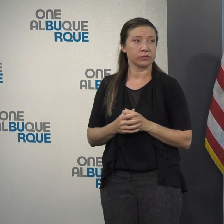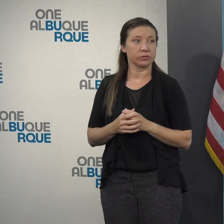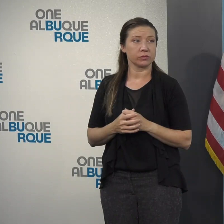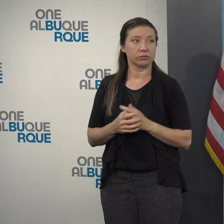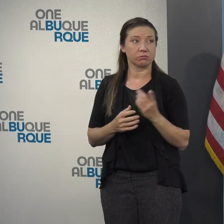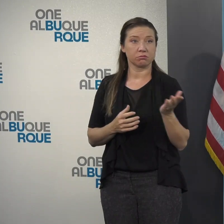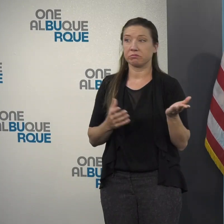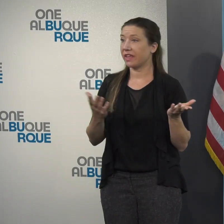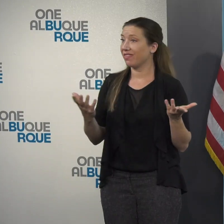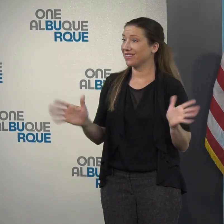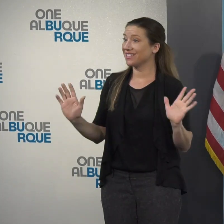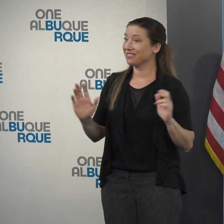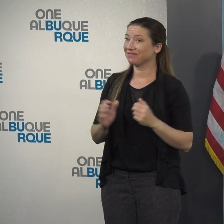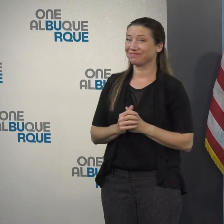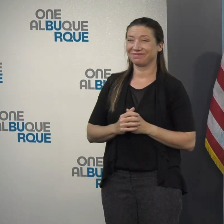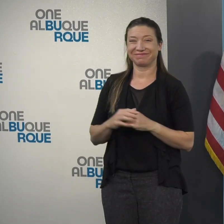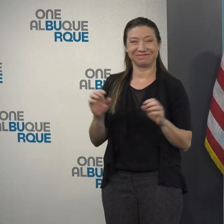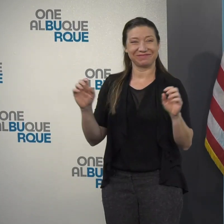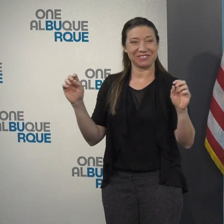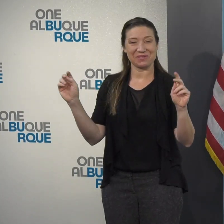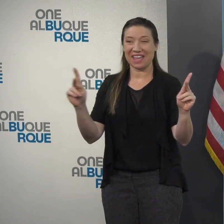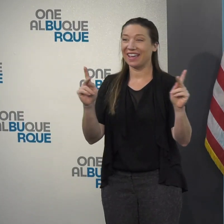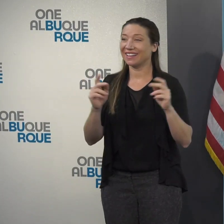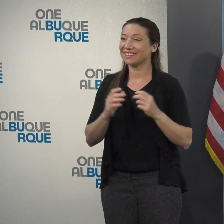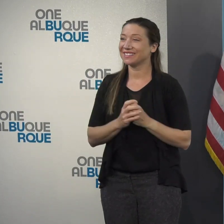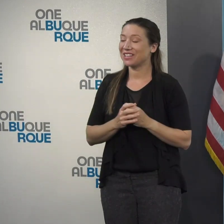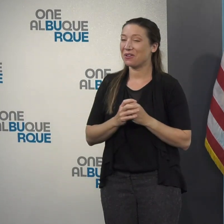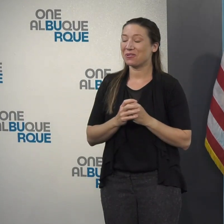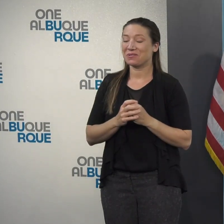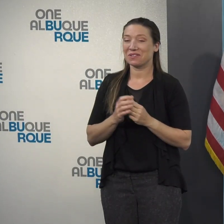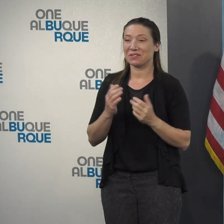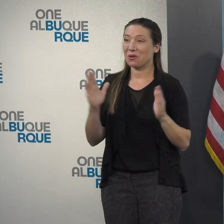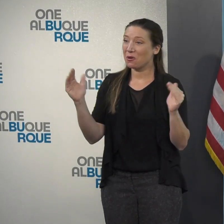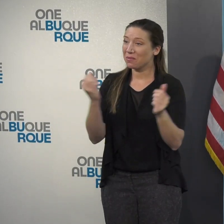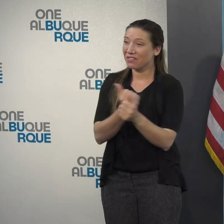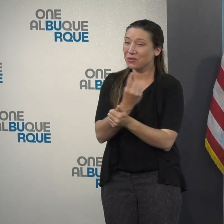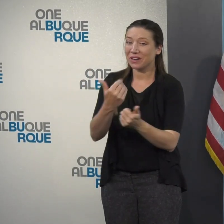I think that's it. All right, okay. Well, with that, wish everyone